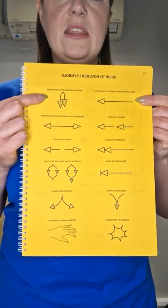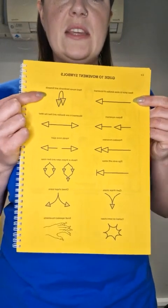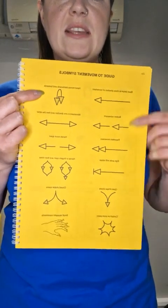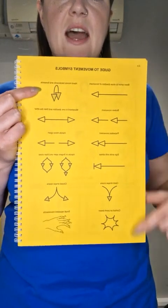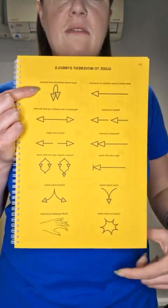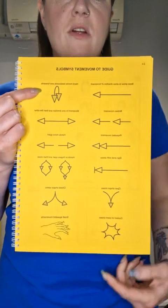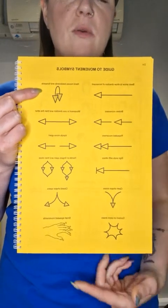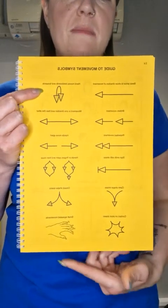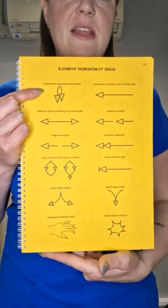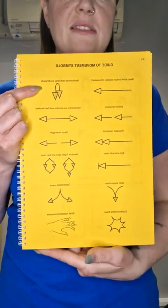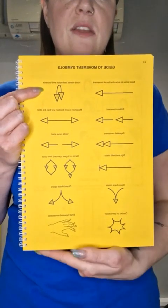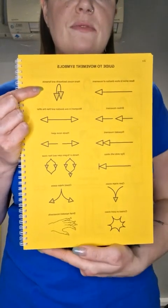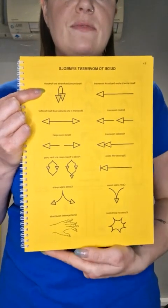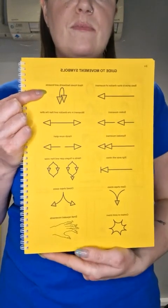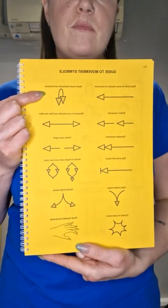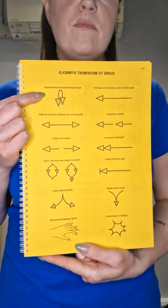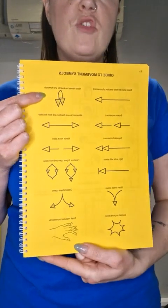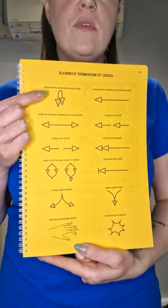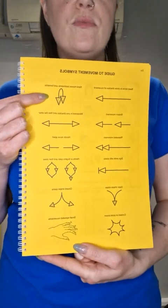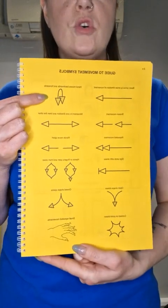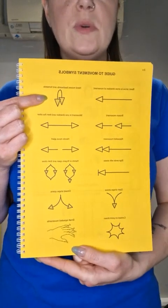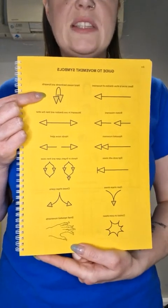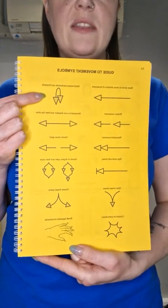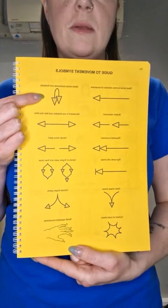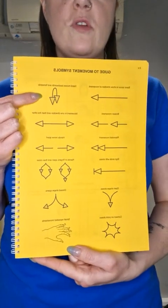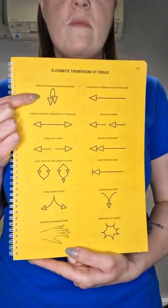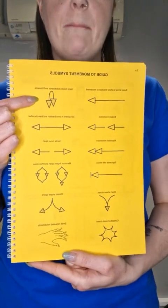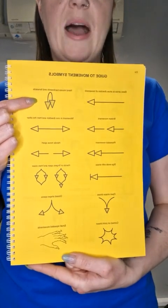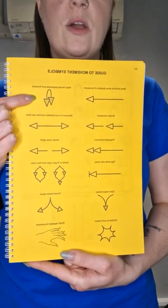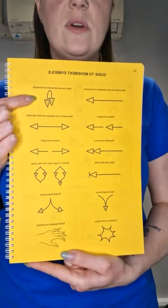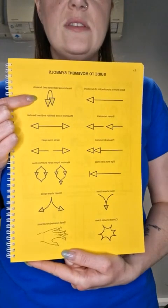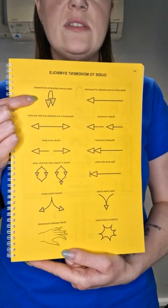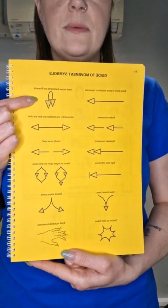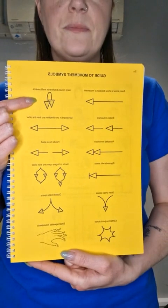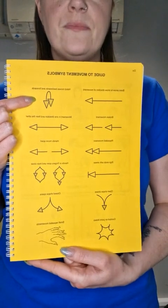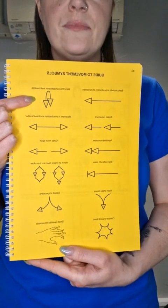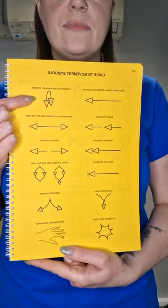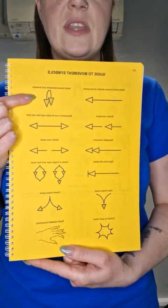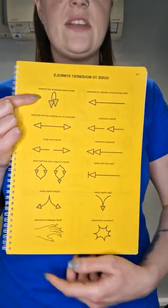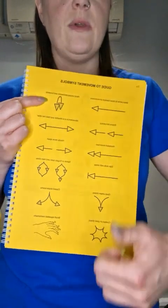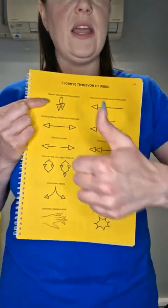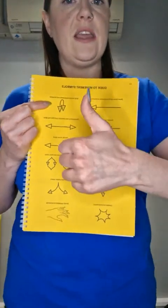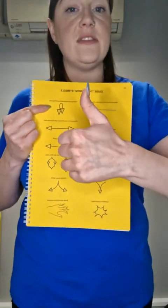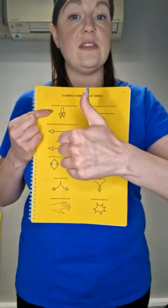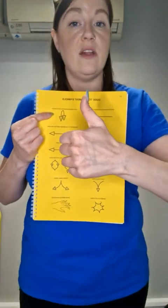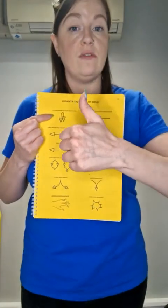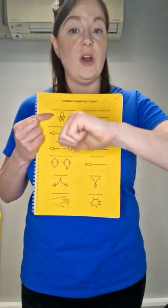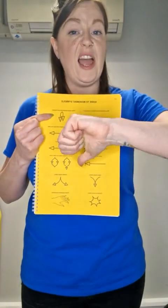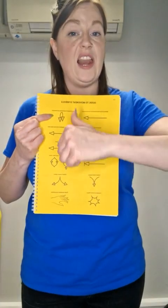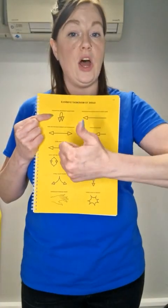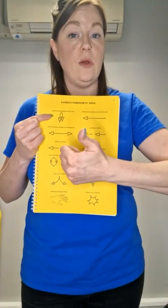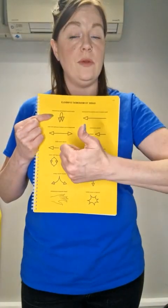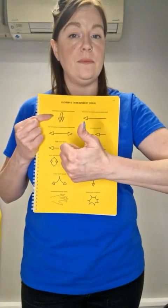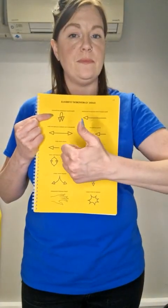This arrow means a movement forwards and then a movement backwards. So like in the sign for hello.